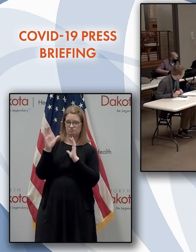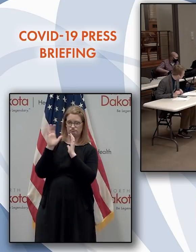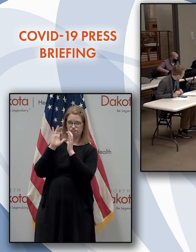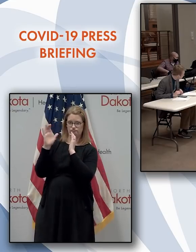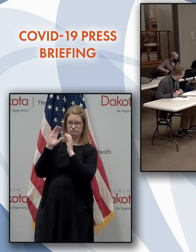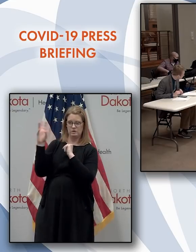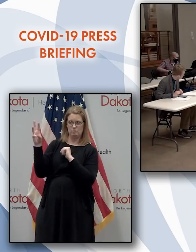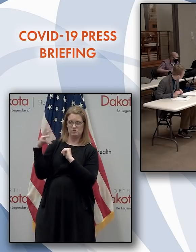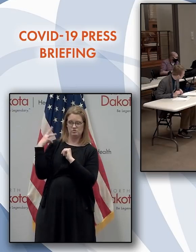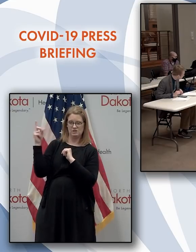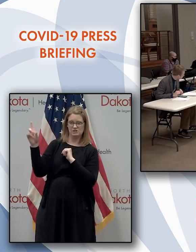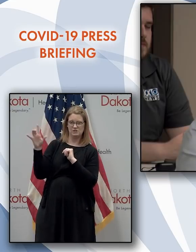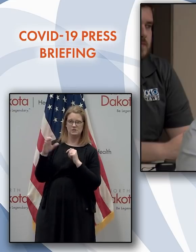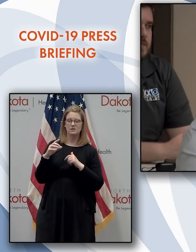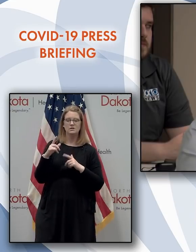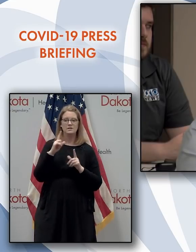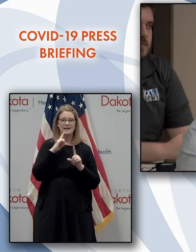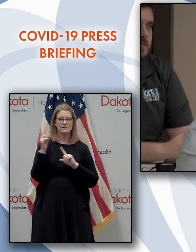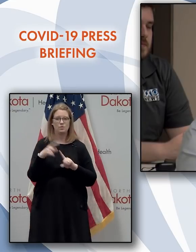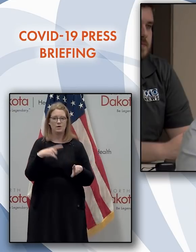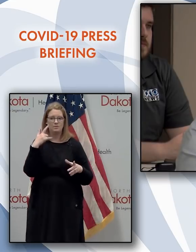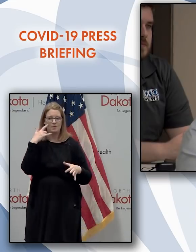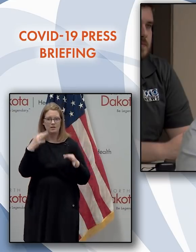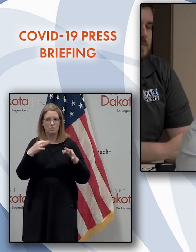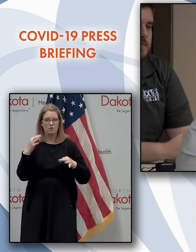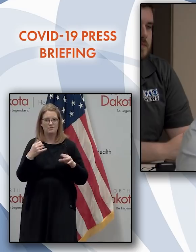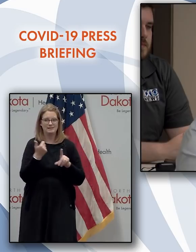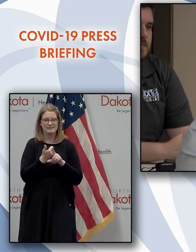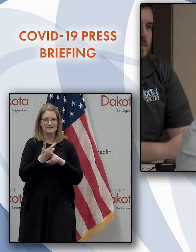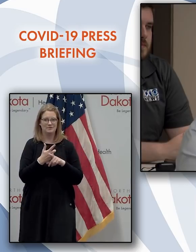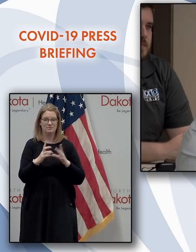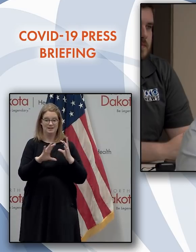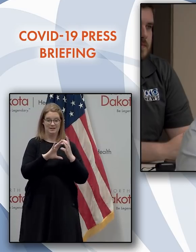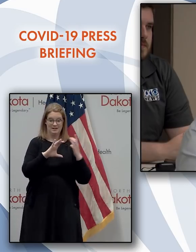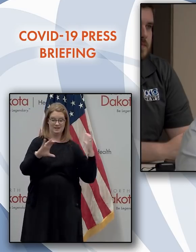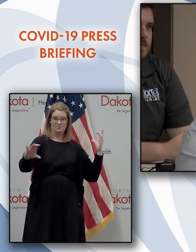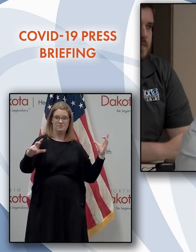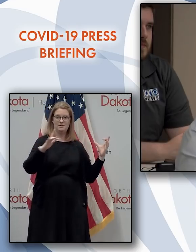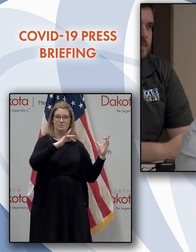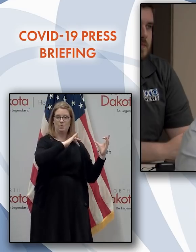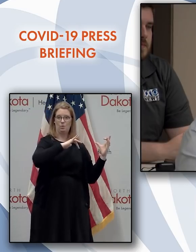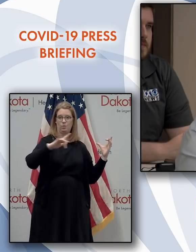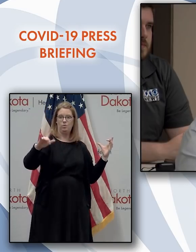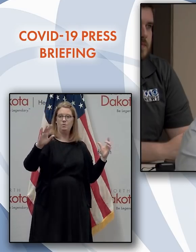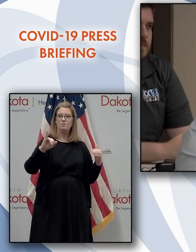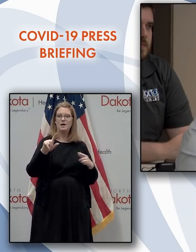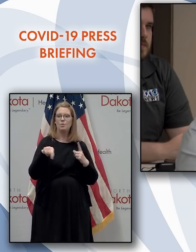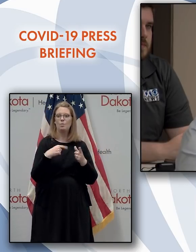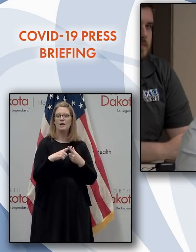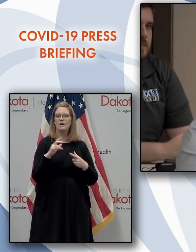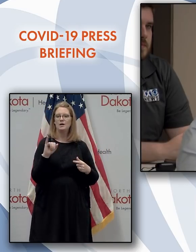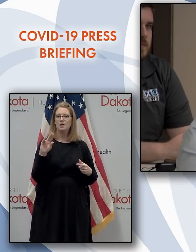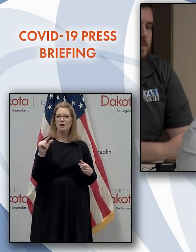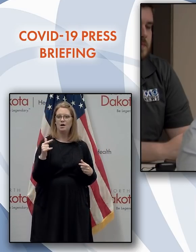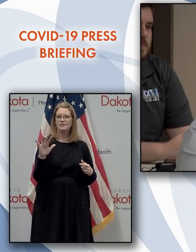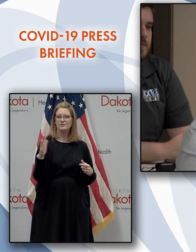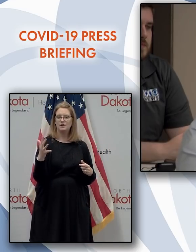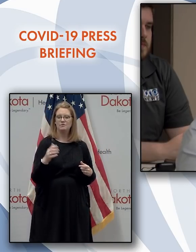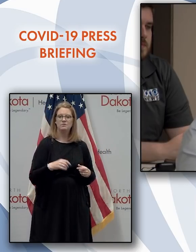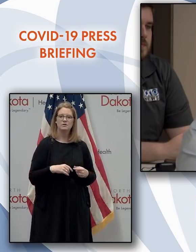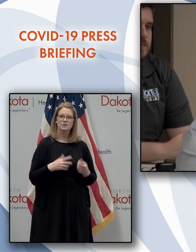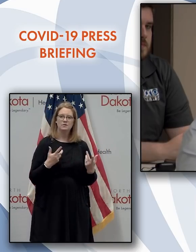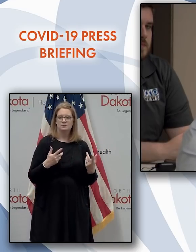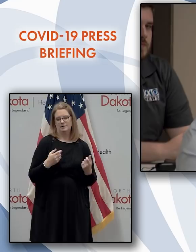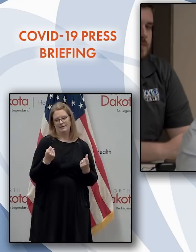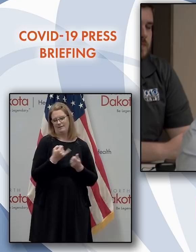an order now by the court that it be empty, the pipeline be empty by August 5th. With everything else going on,